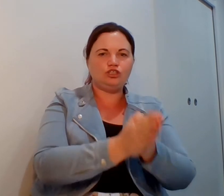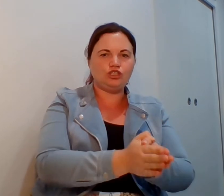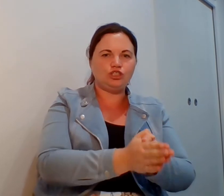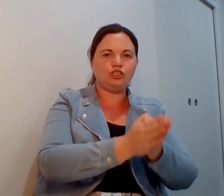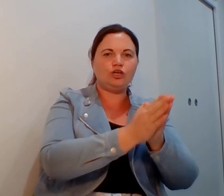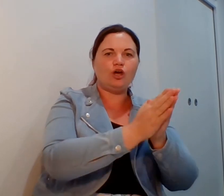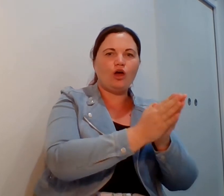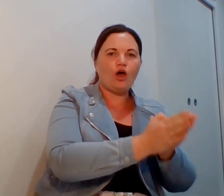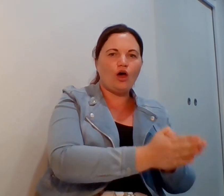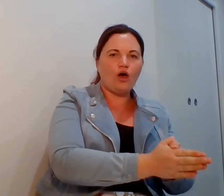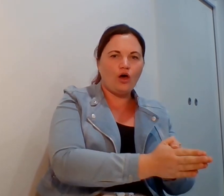CH, ER.